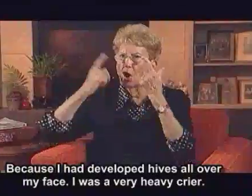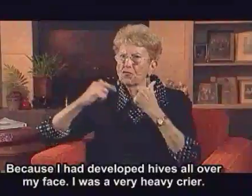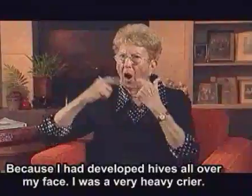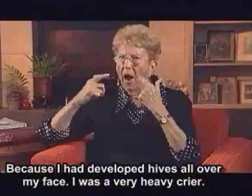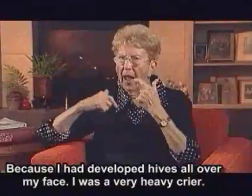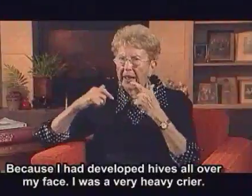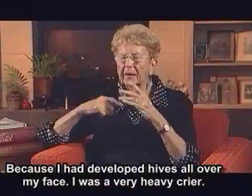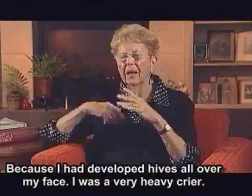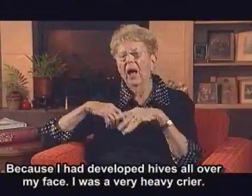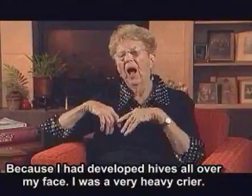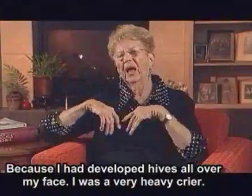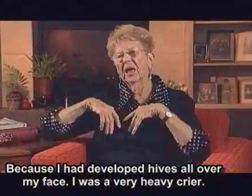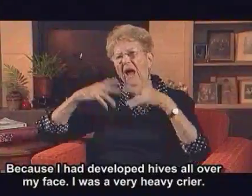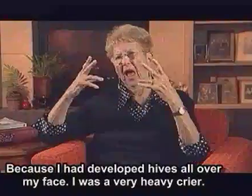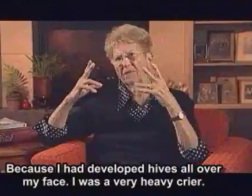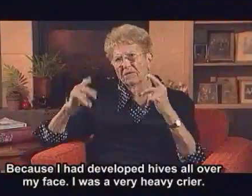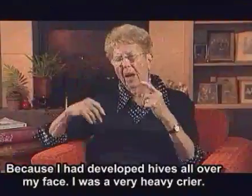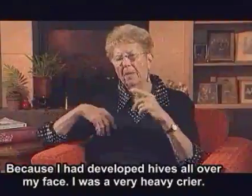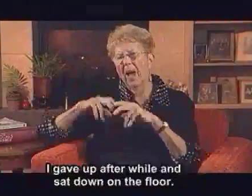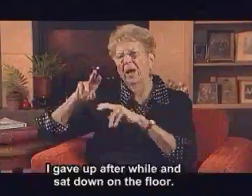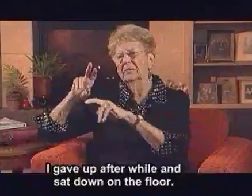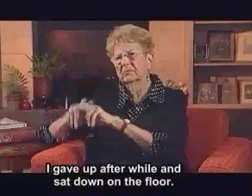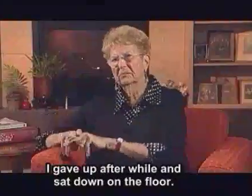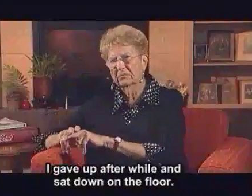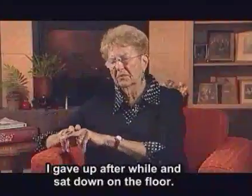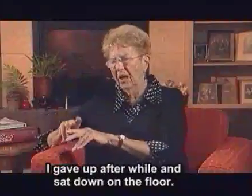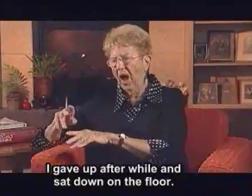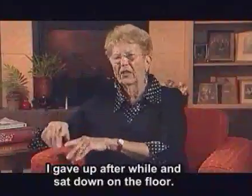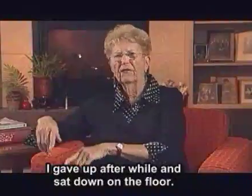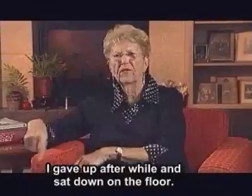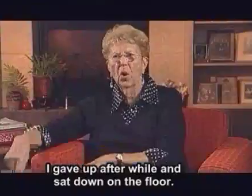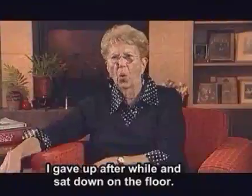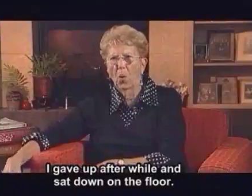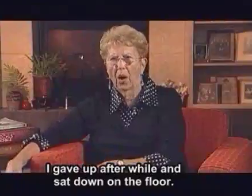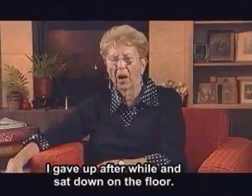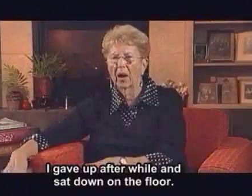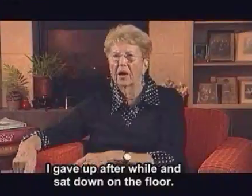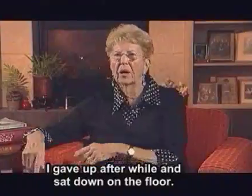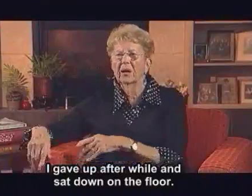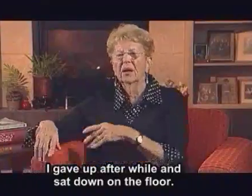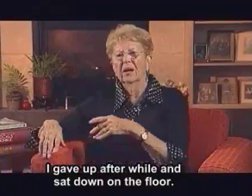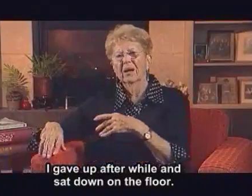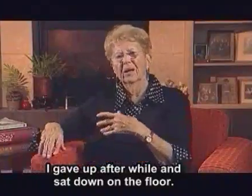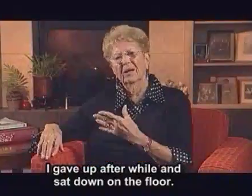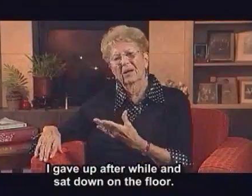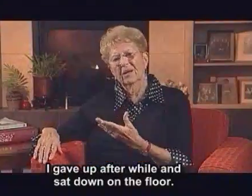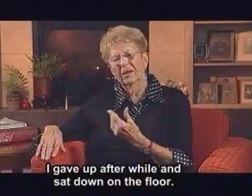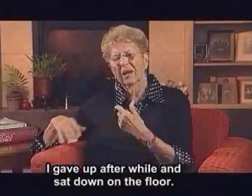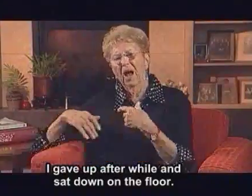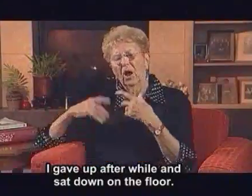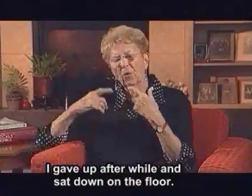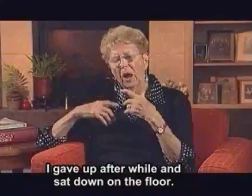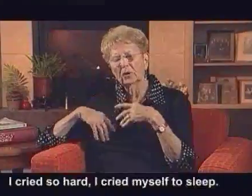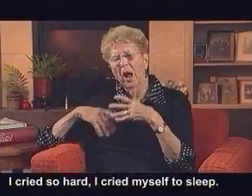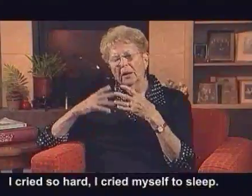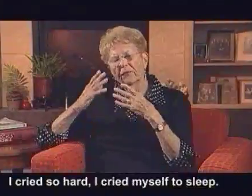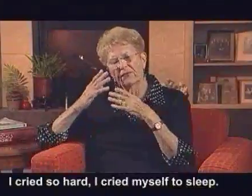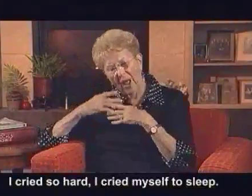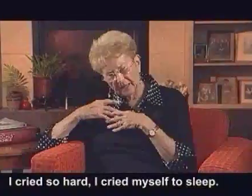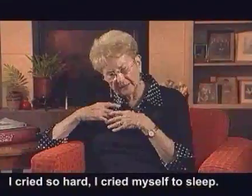over my face. I was a very heavy crier. I gave up after a while and sat down on the floor. I cried